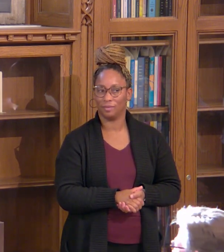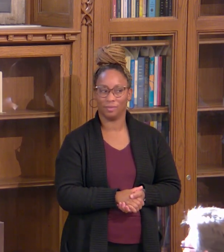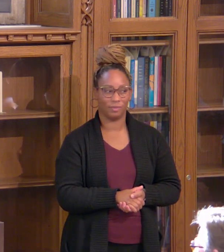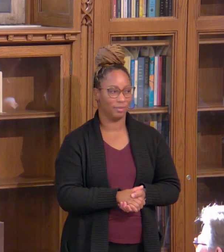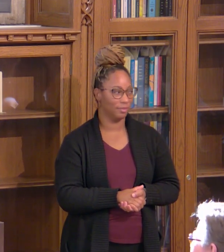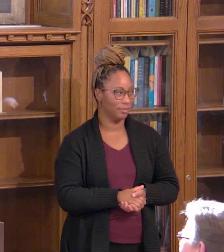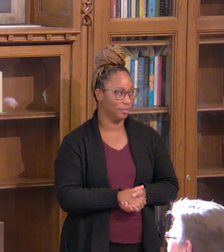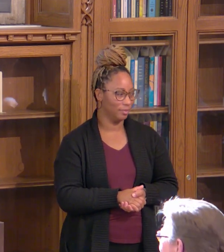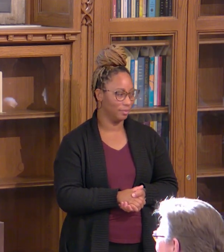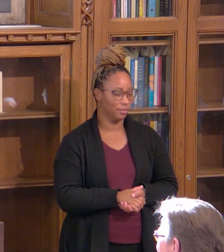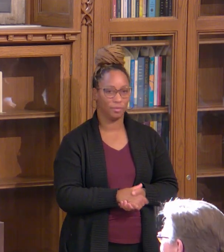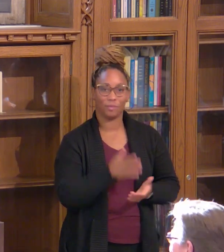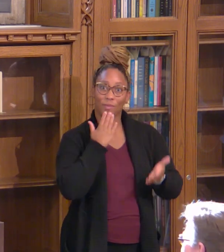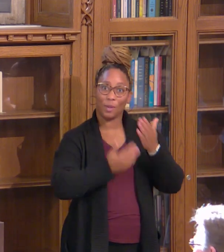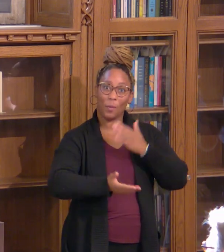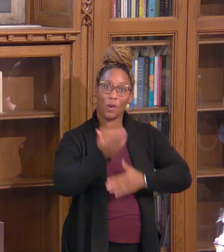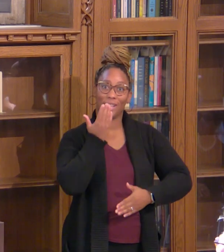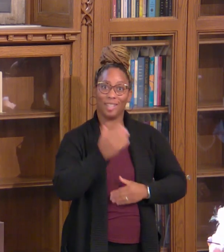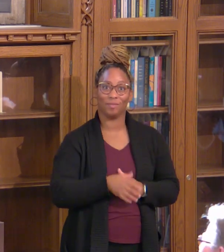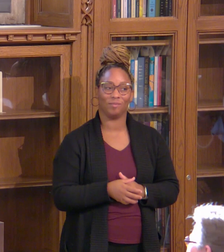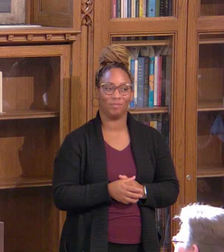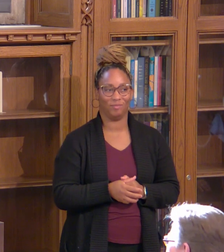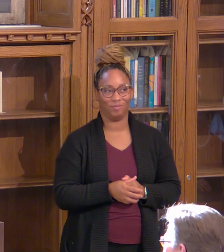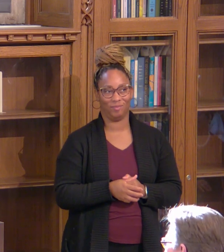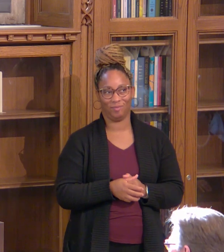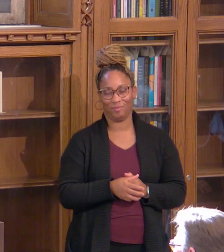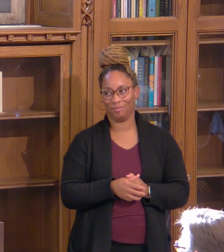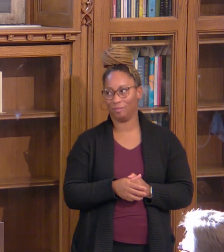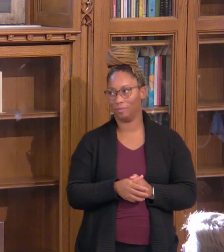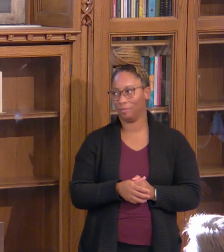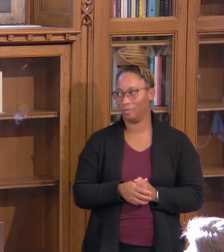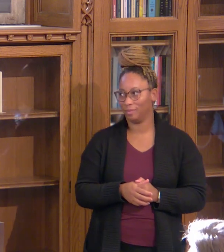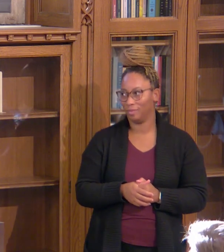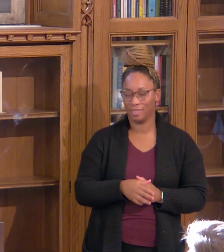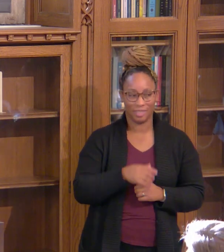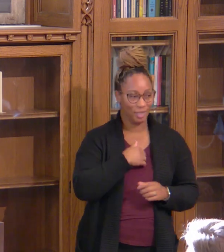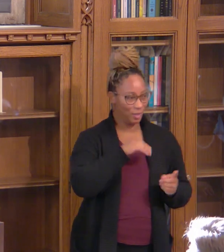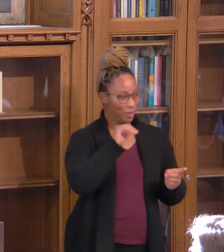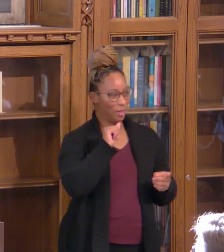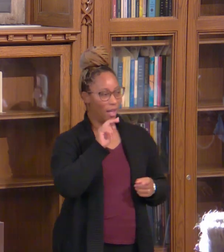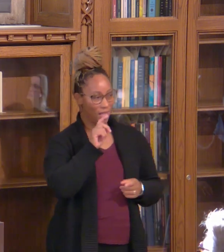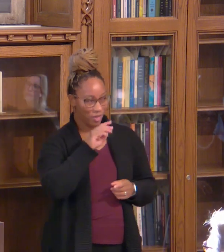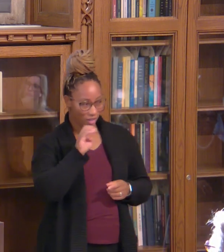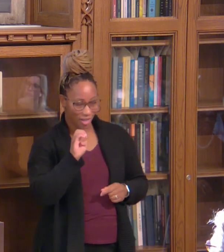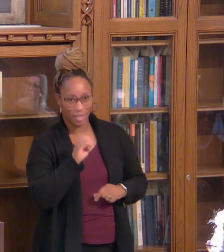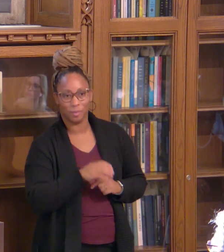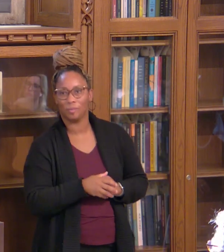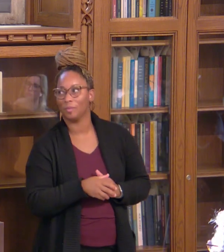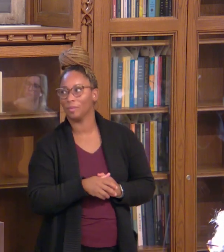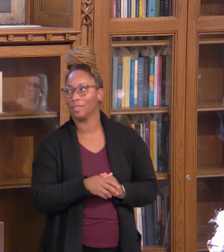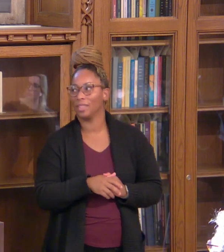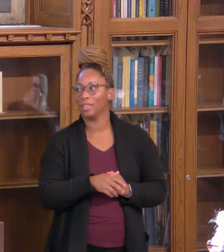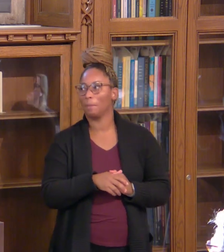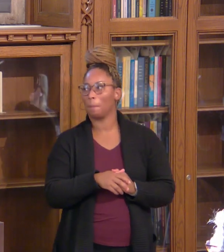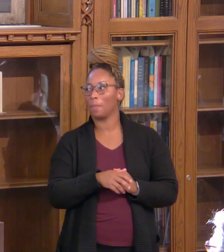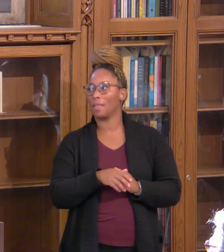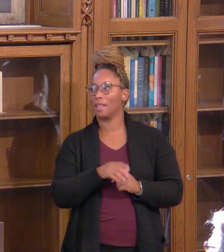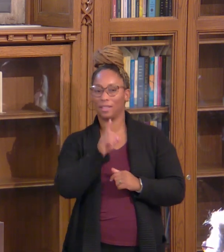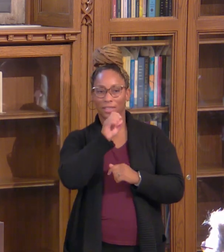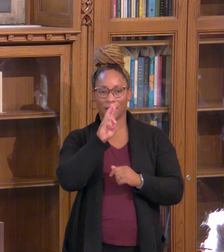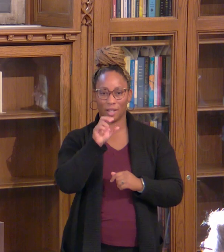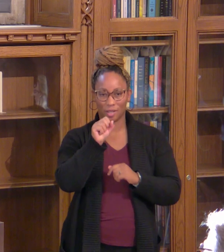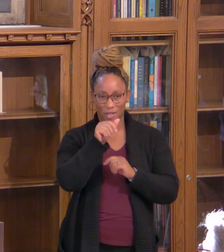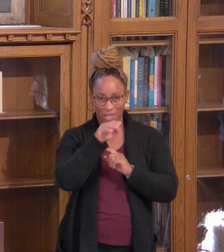much good morning to Andre Dan Dr